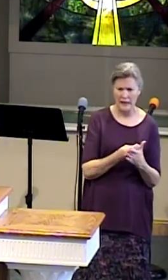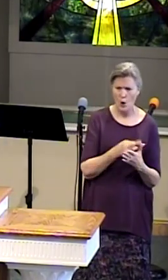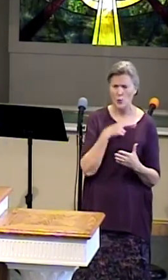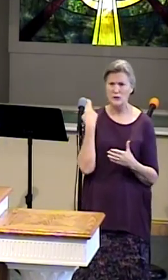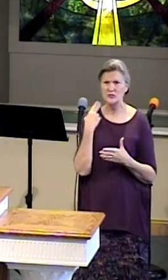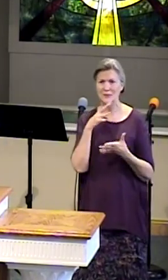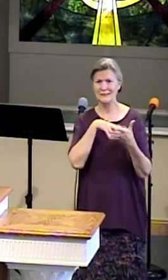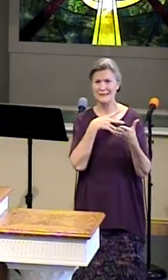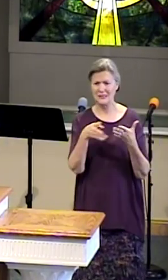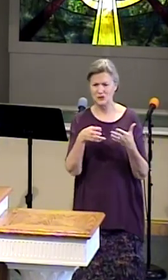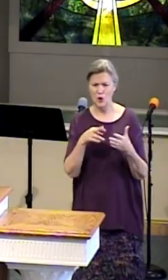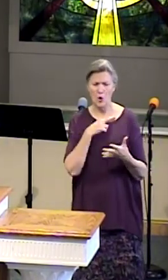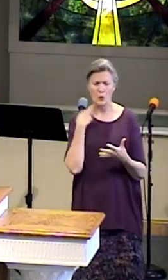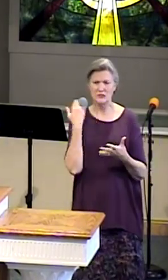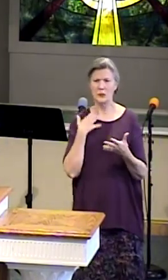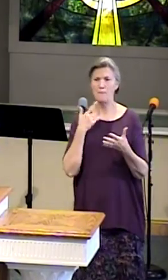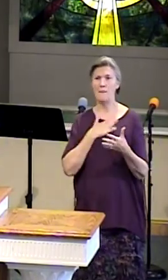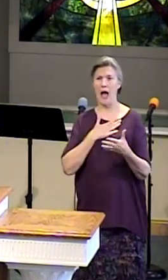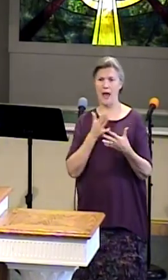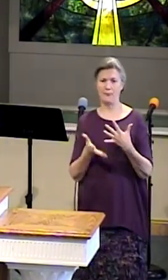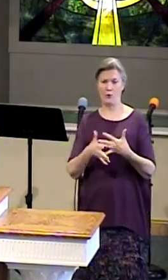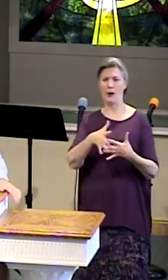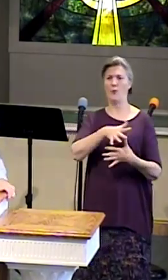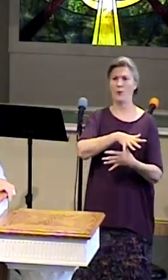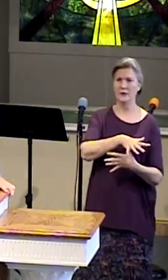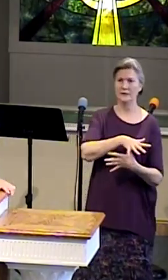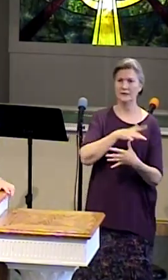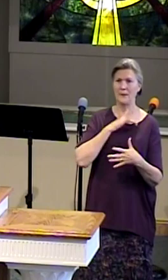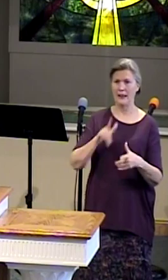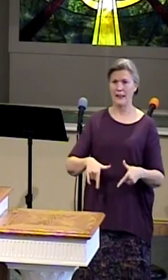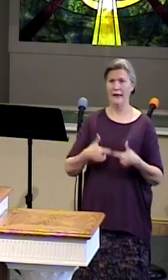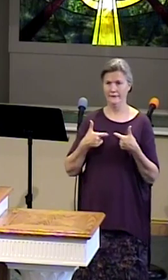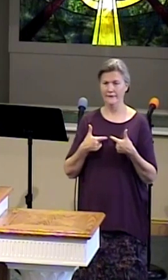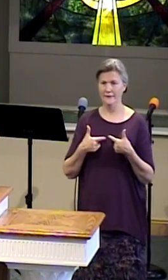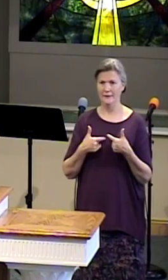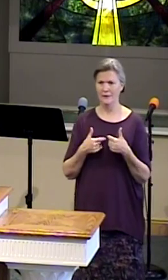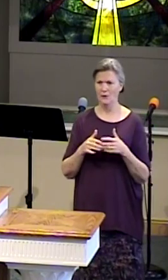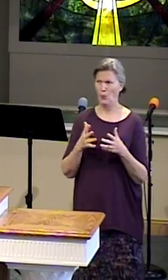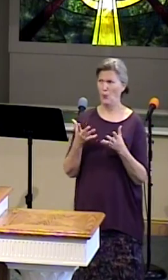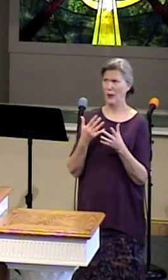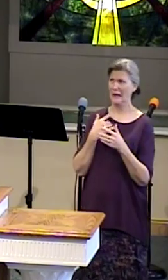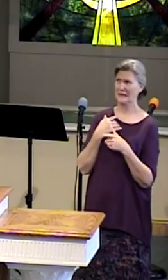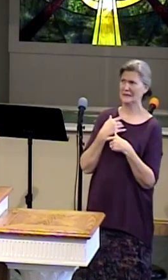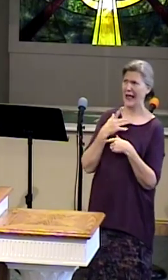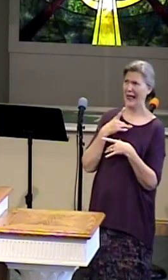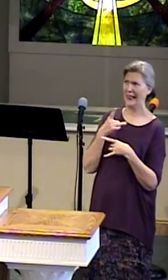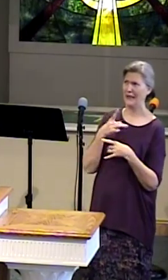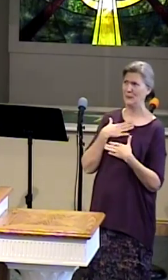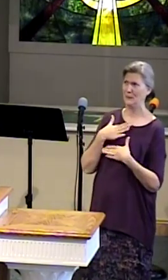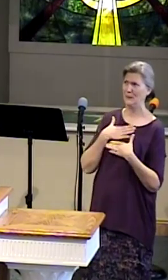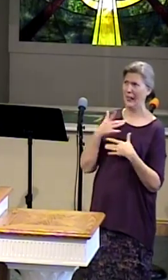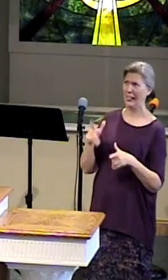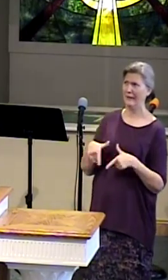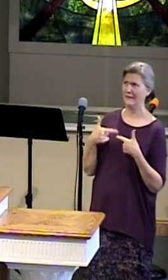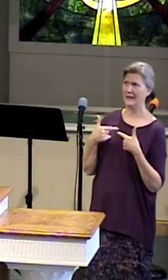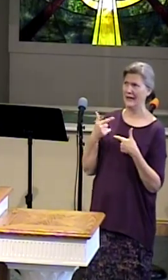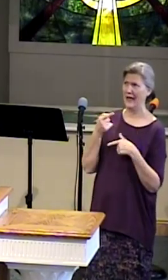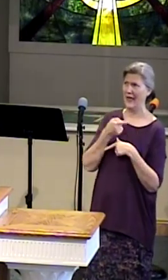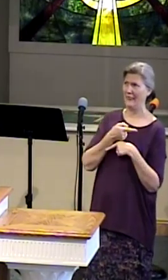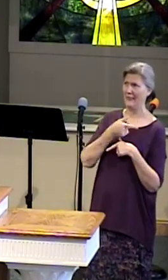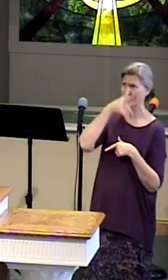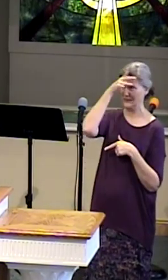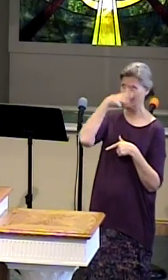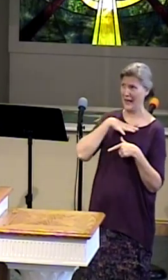priorities? That's what this is all about. Ananias is like, wait a minute, I kind of like breathing, and this guy makes sure that